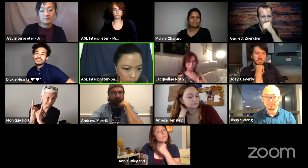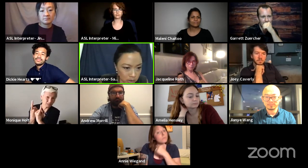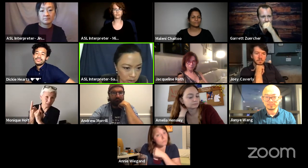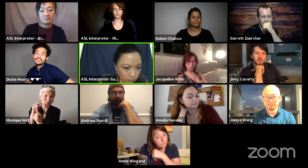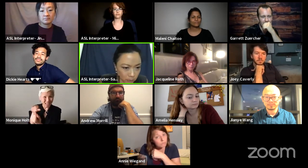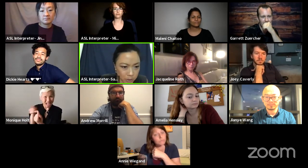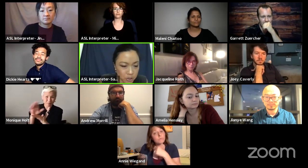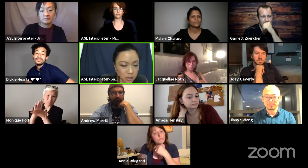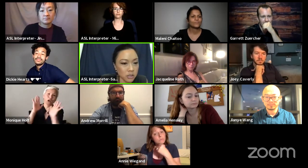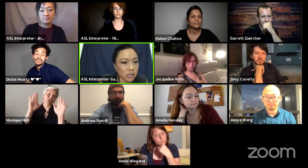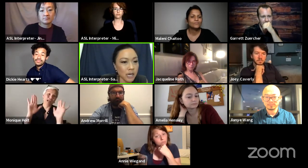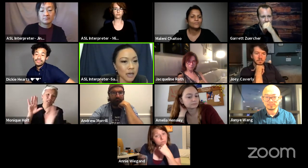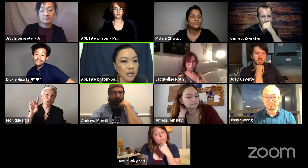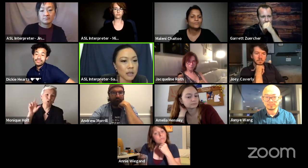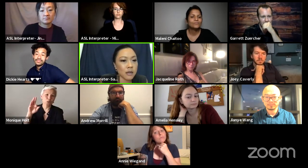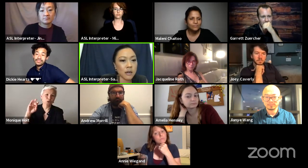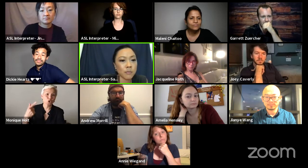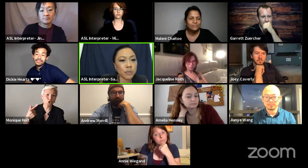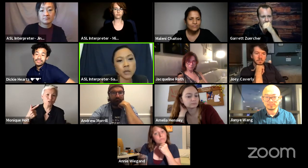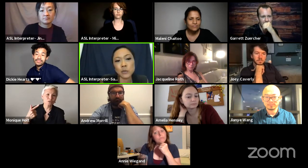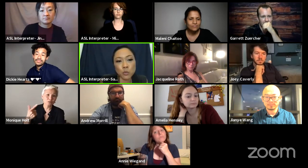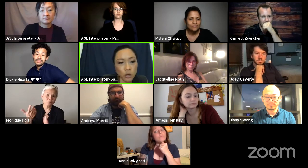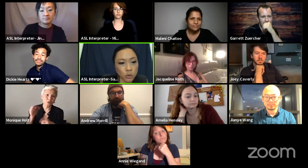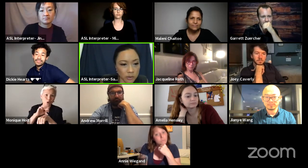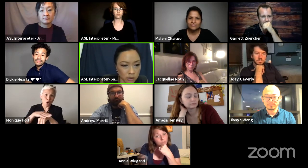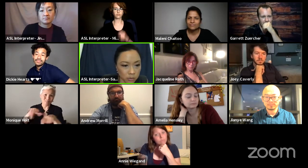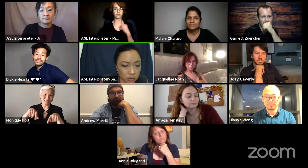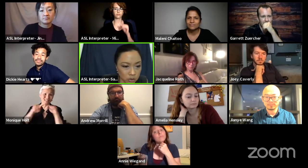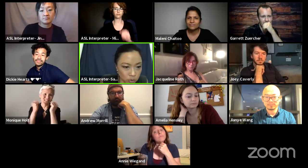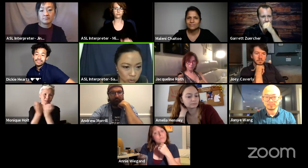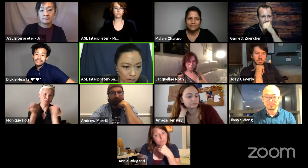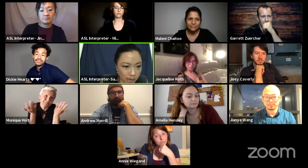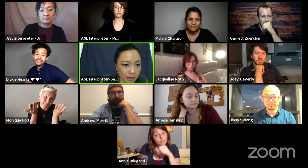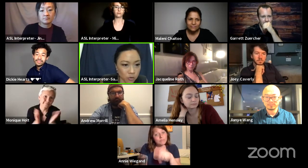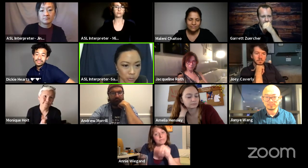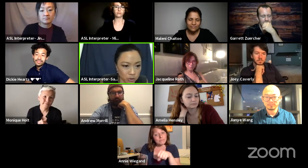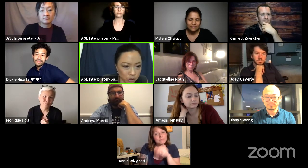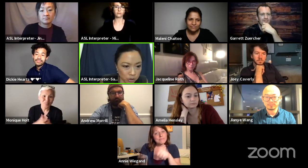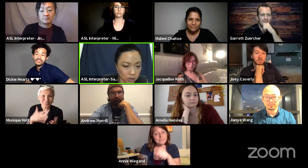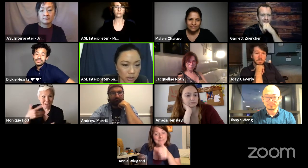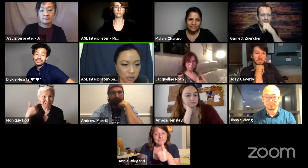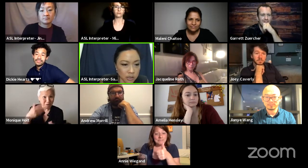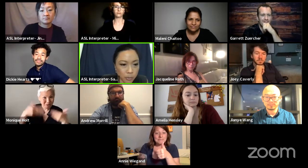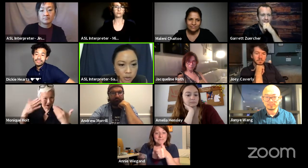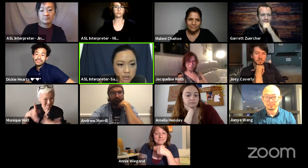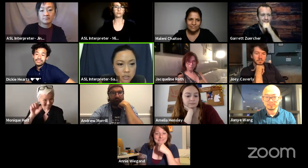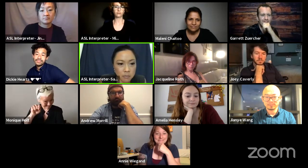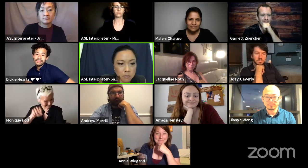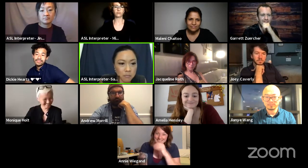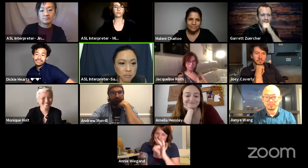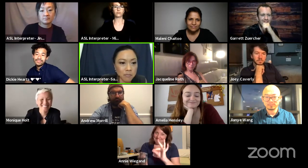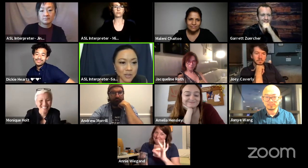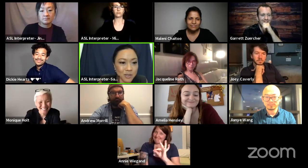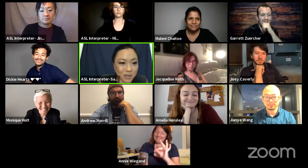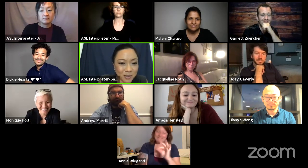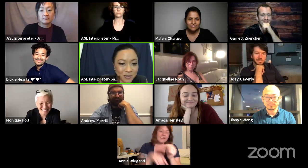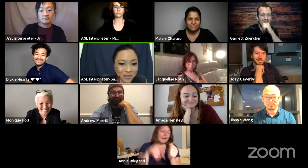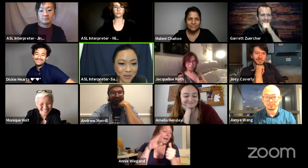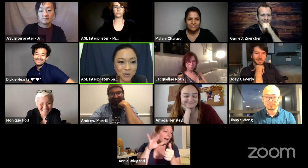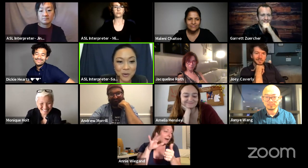linguistic information into that, and then being able to work with the linguist to do that and the Dramaturg as a part of the team. So hopefully we'll